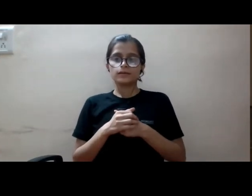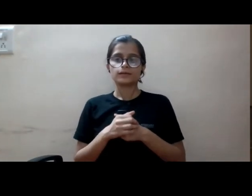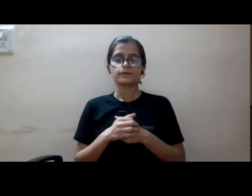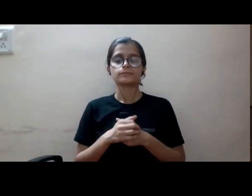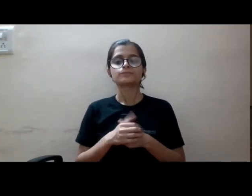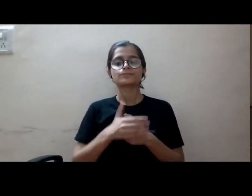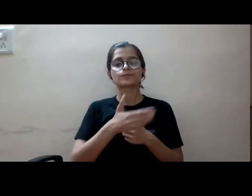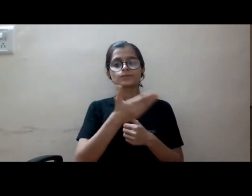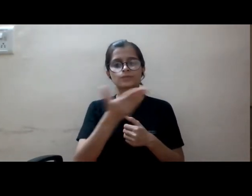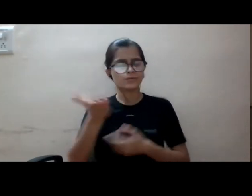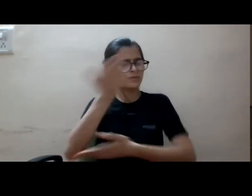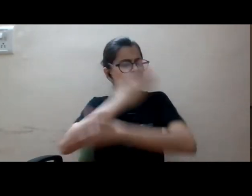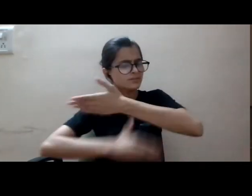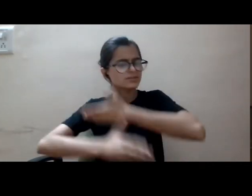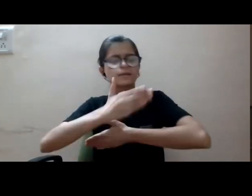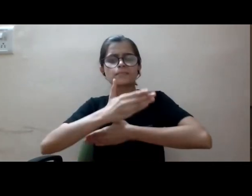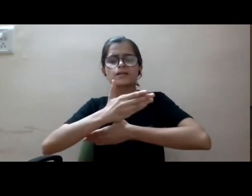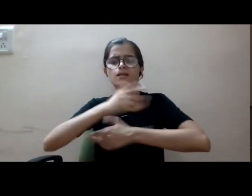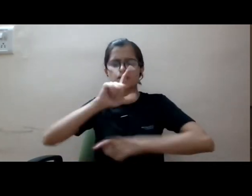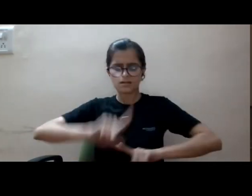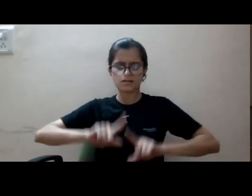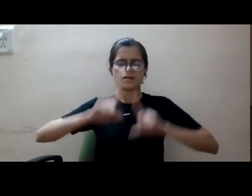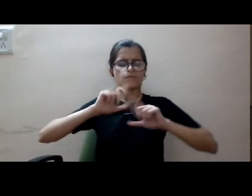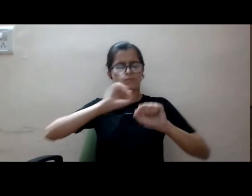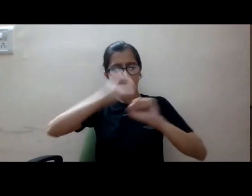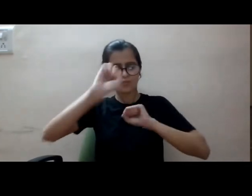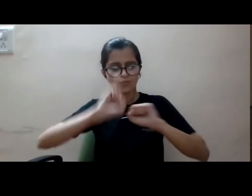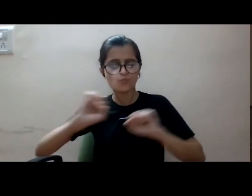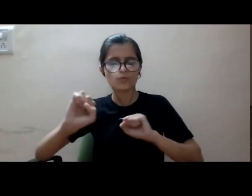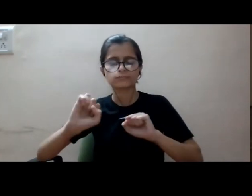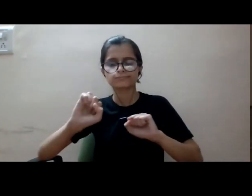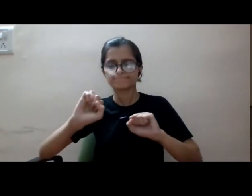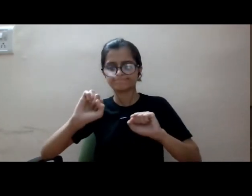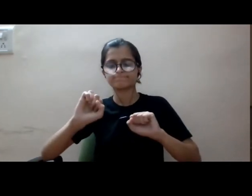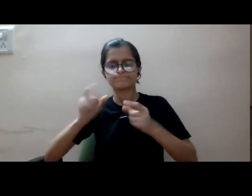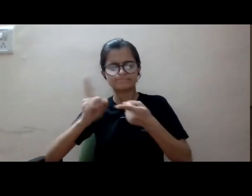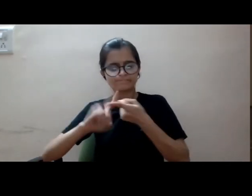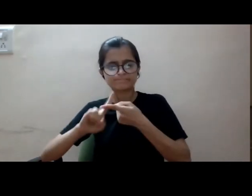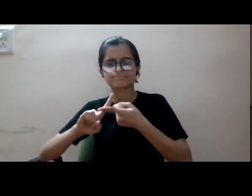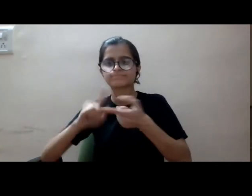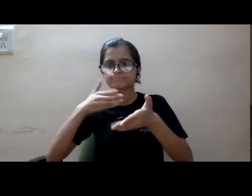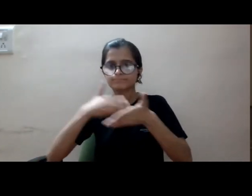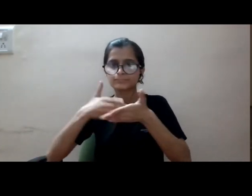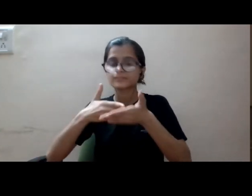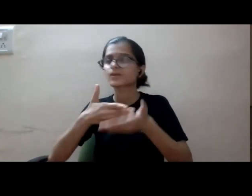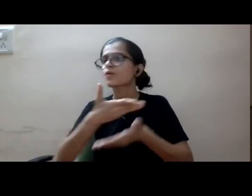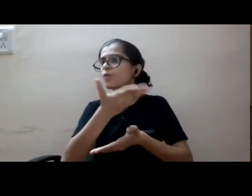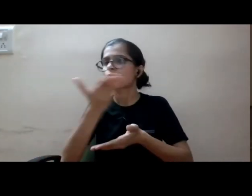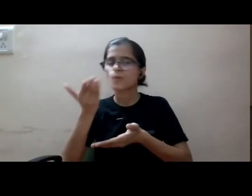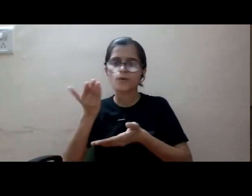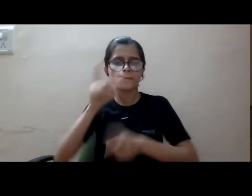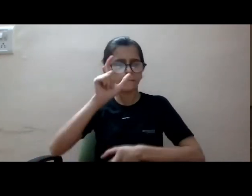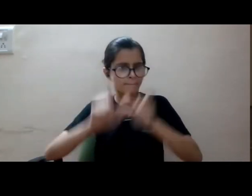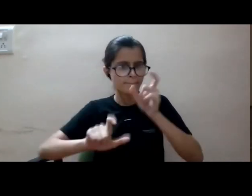All disabled life is performance. When a person is consigned to stasis